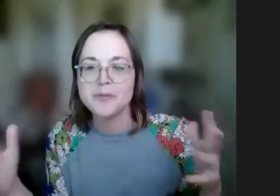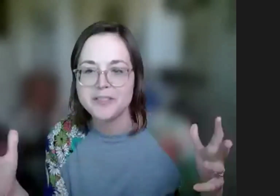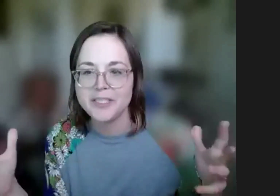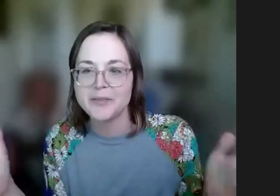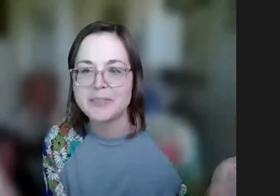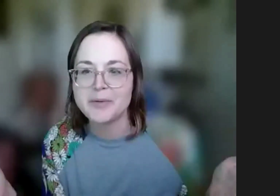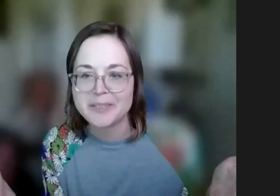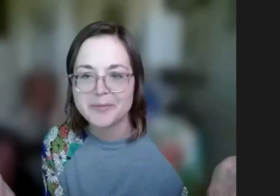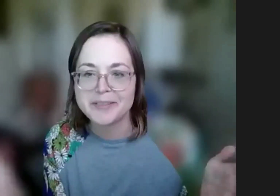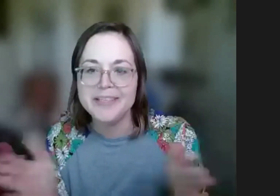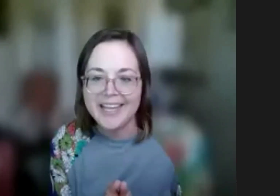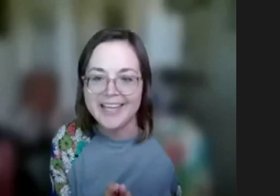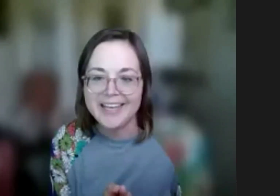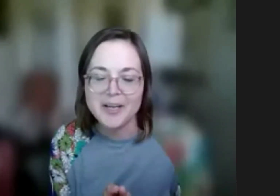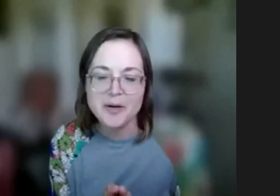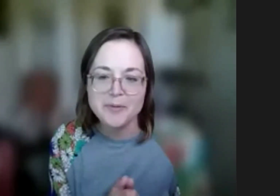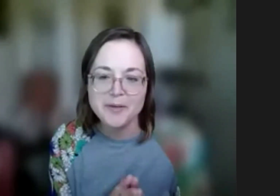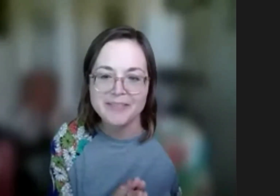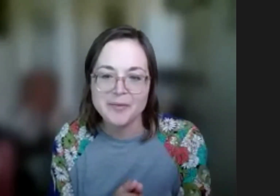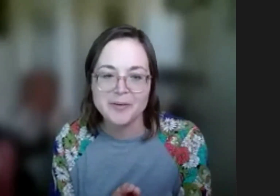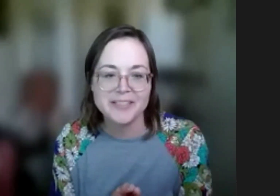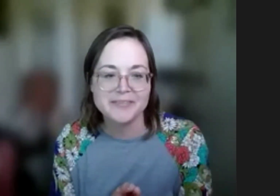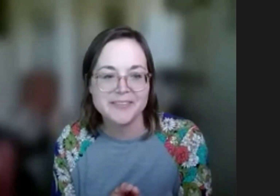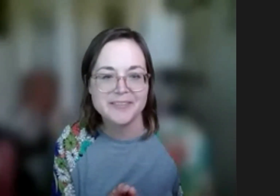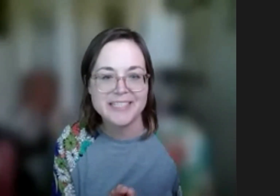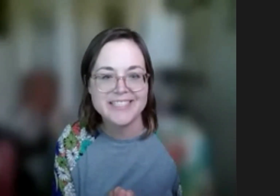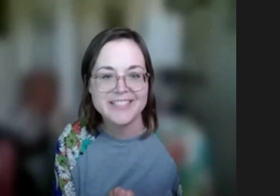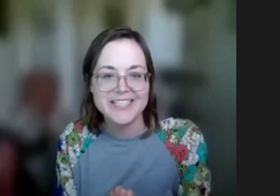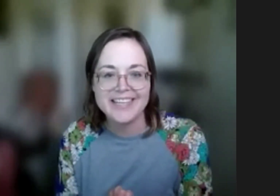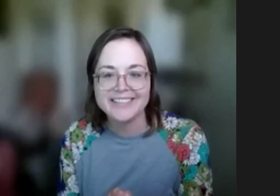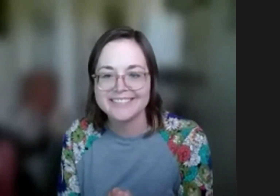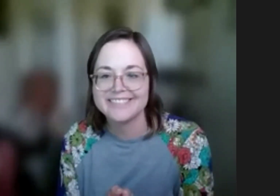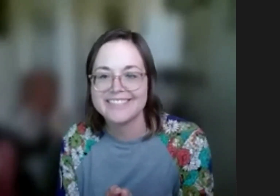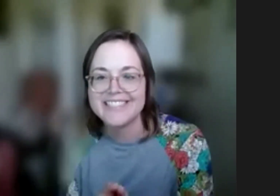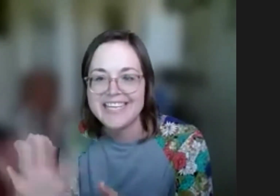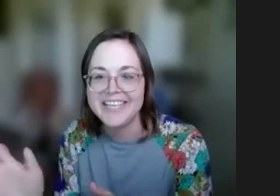just valuable to you as possible. But appreciate you all joining, and I hope you have a wonderful rest of your day.